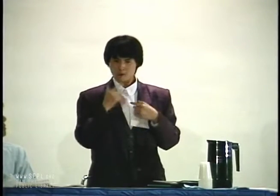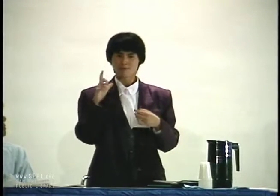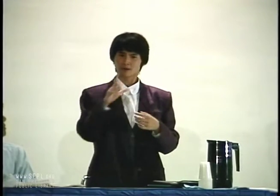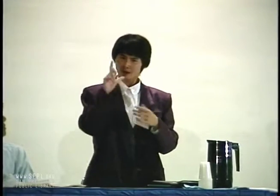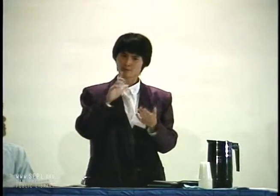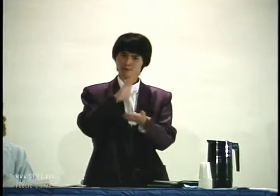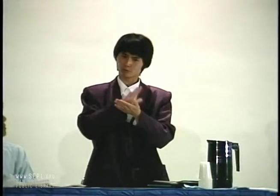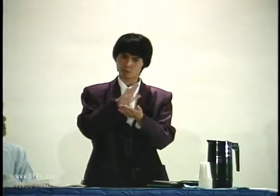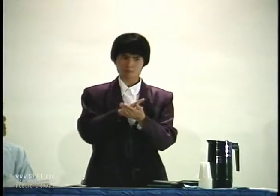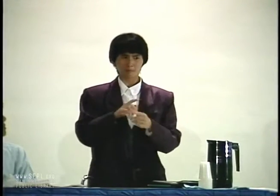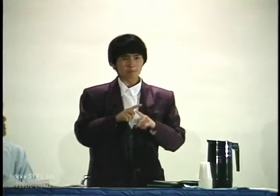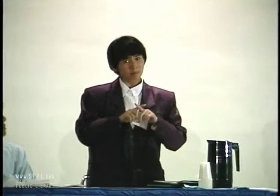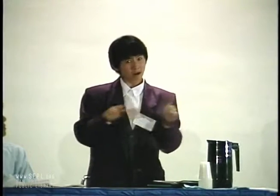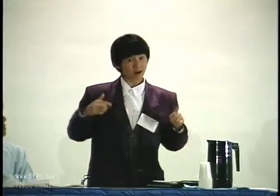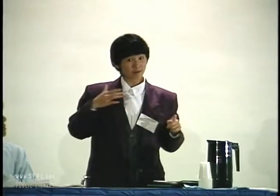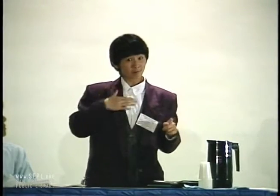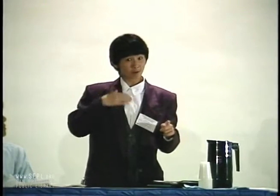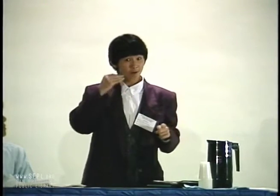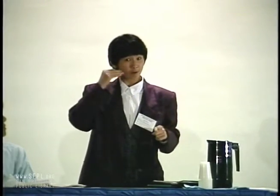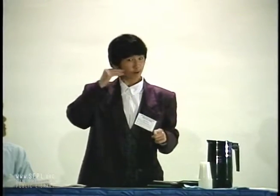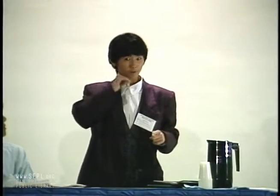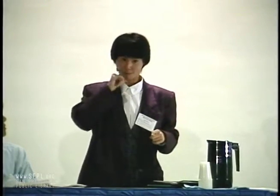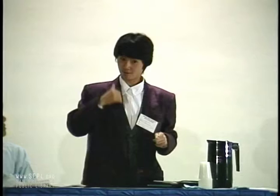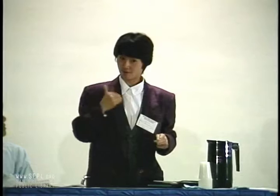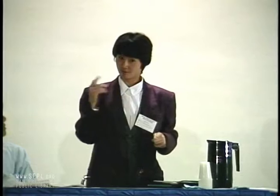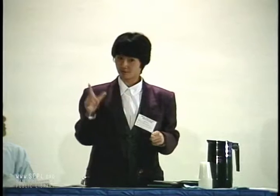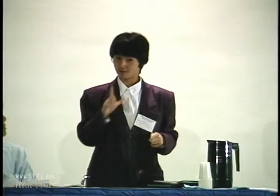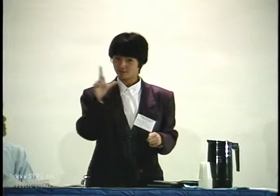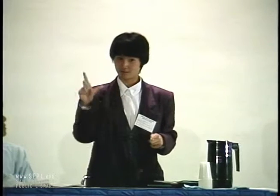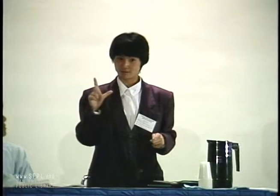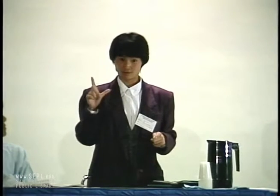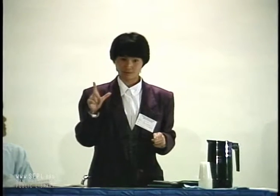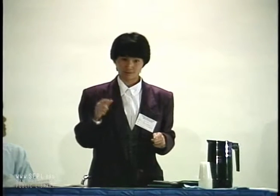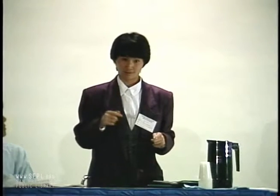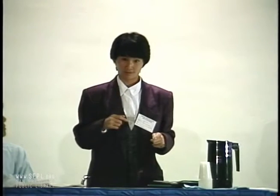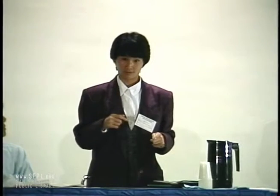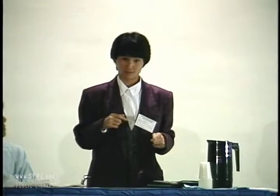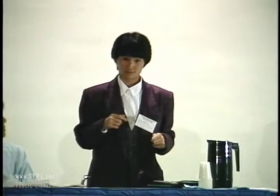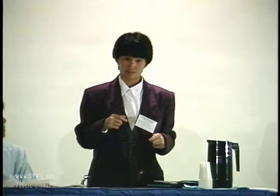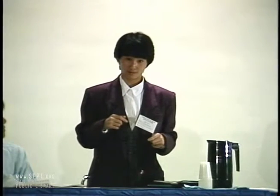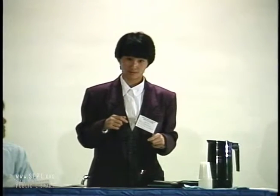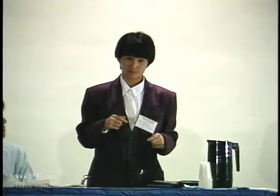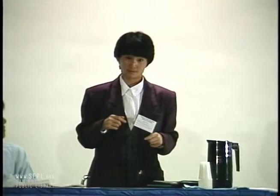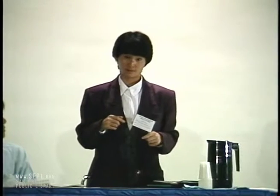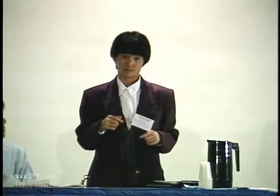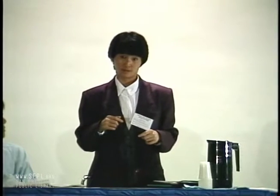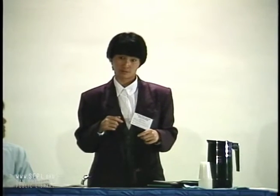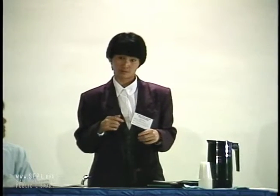The teacher told me that there was a library at the school, but I'd never been to a library.